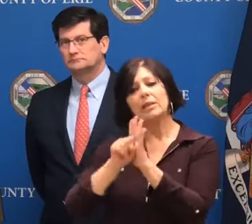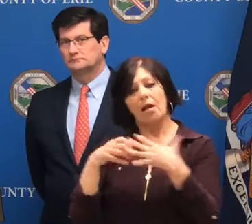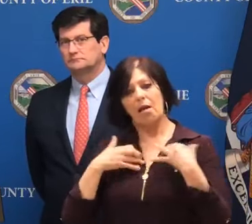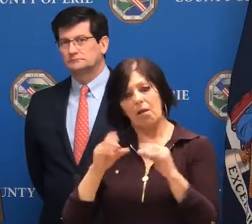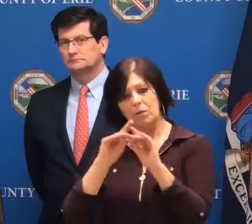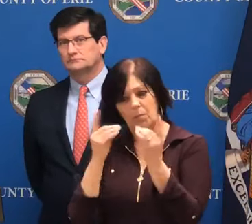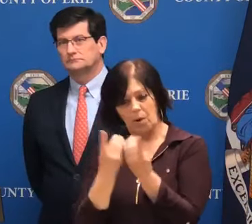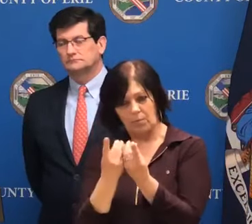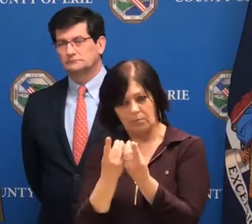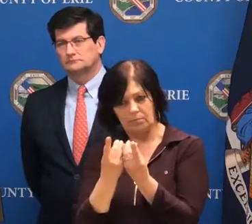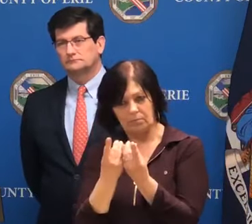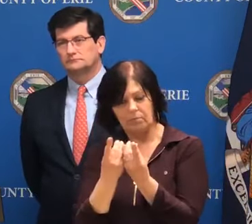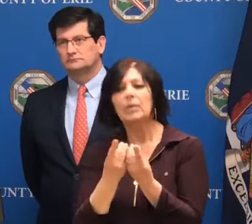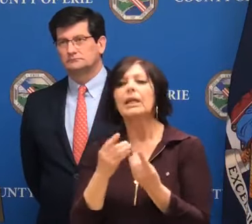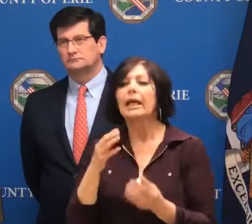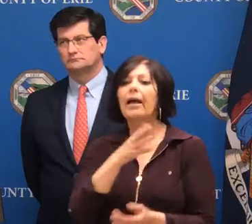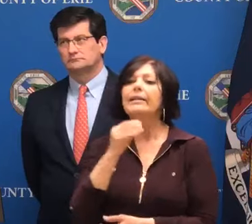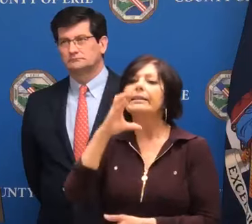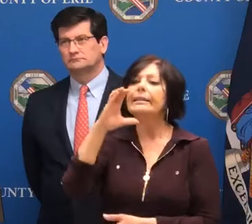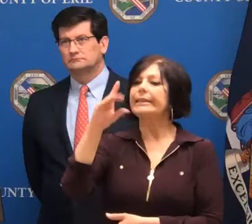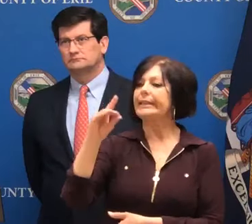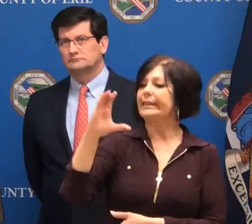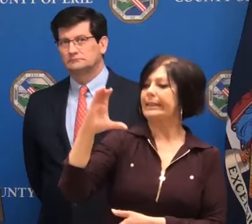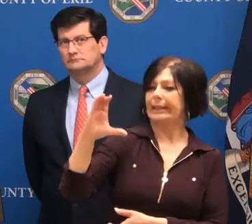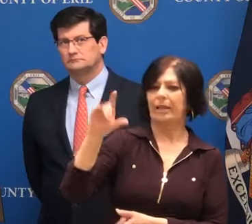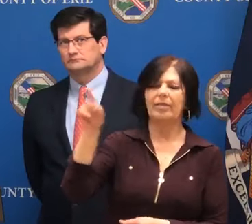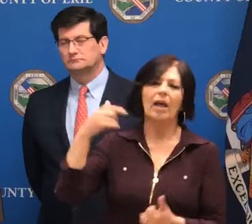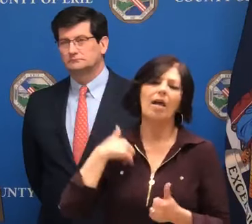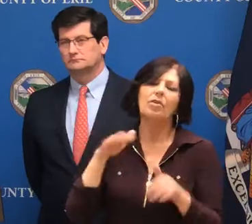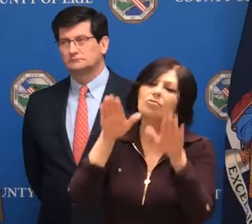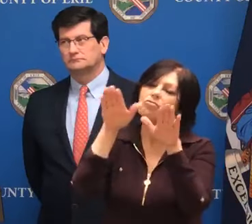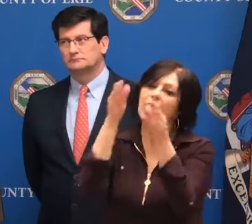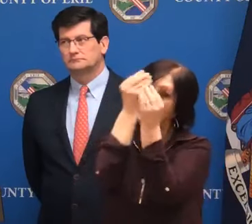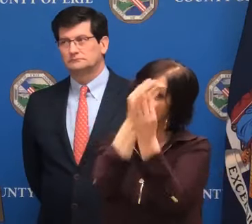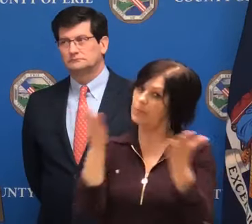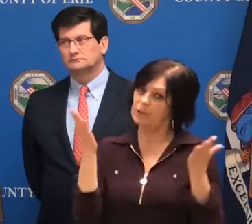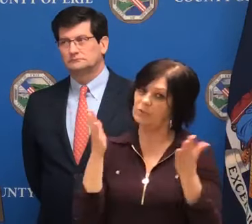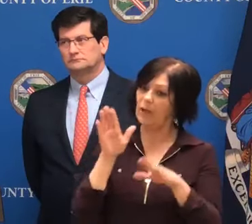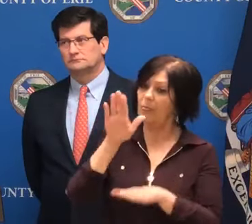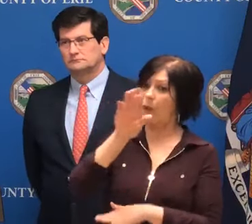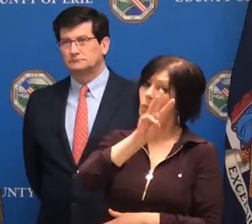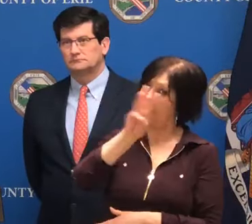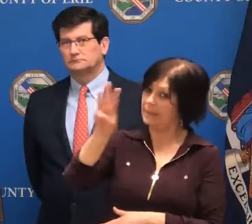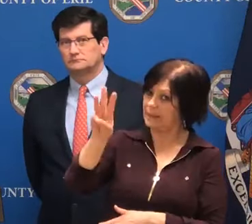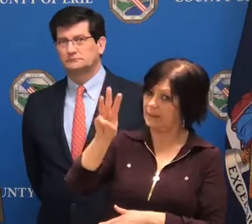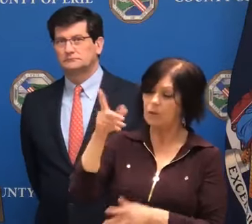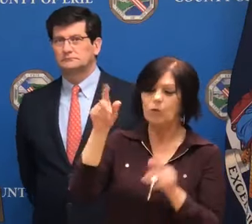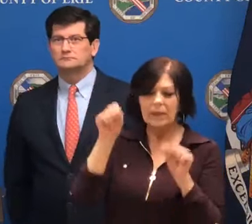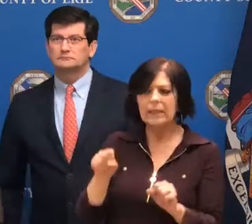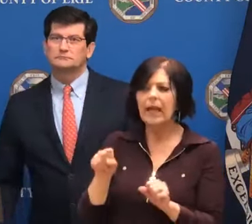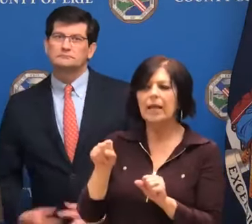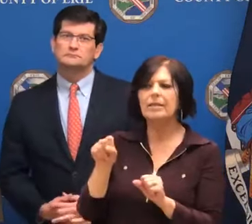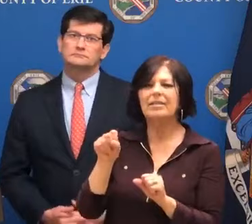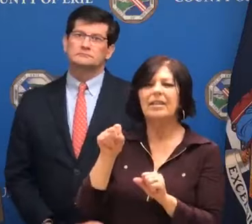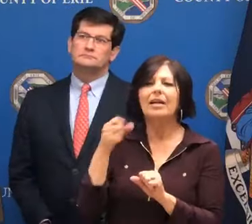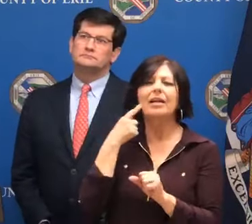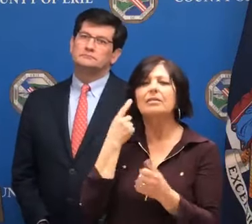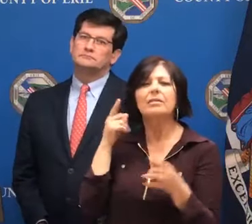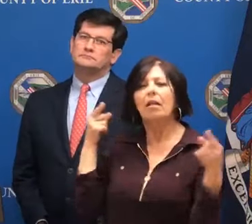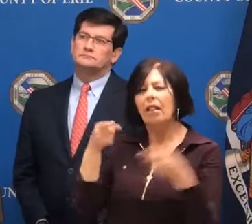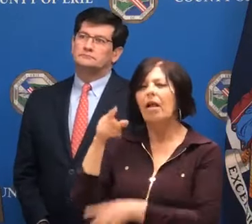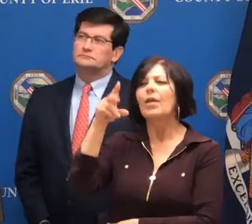Department and the CDC also have some great information on their websites where you can, on COVID-19,